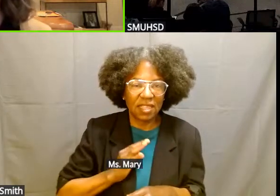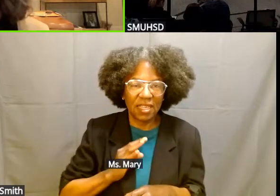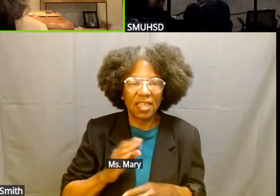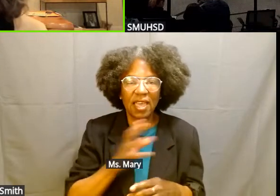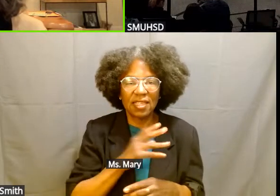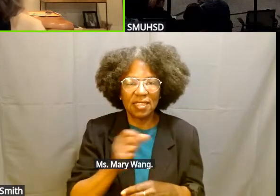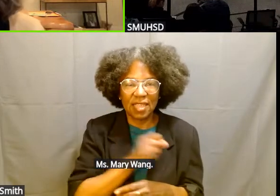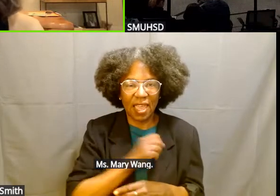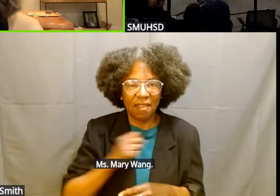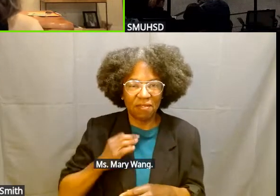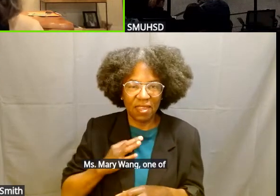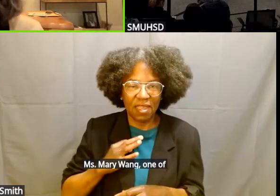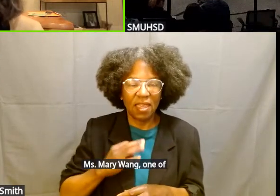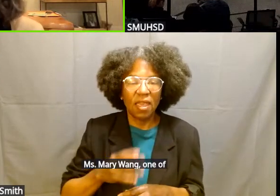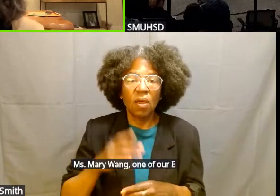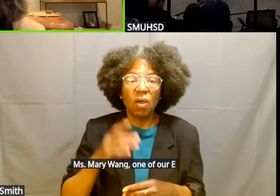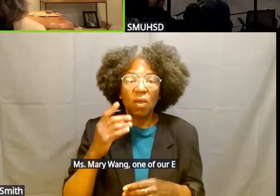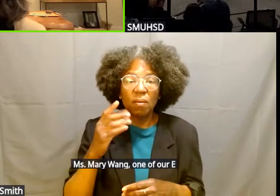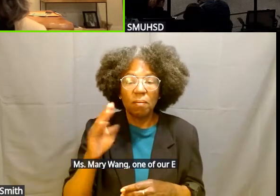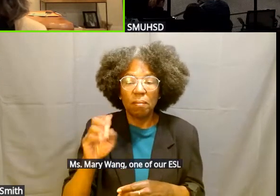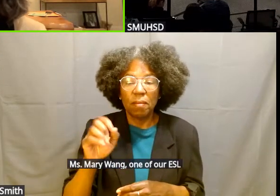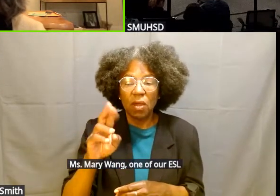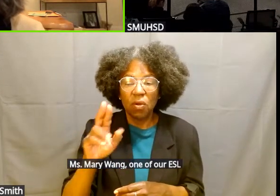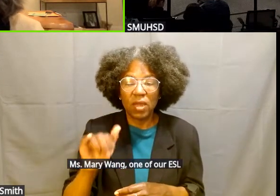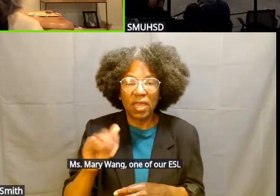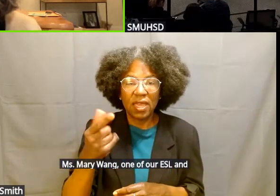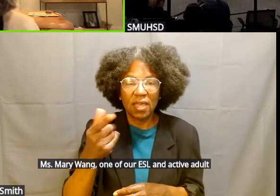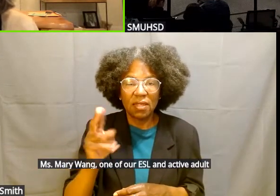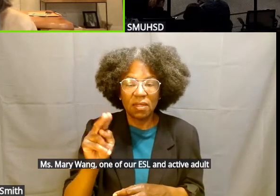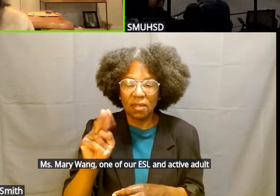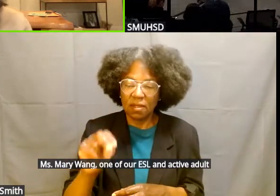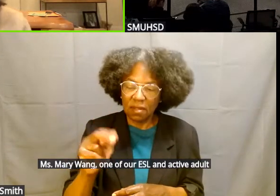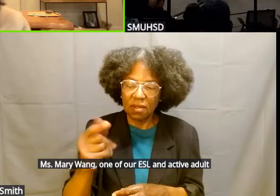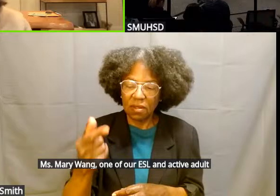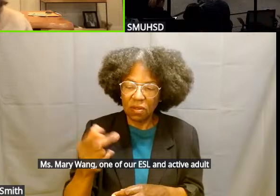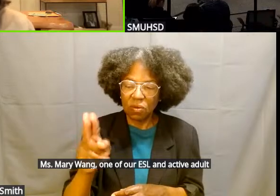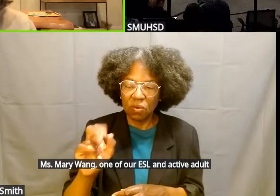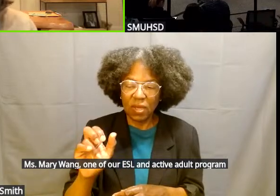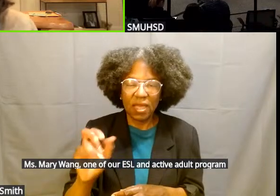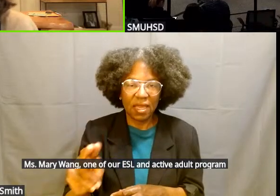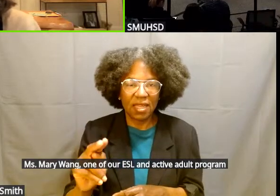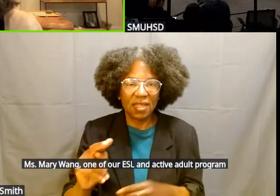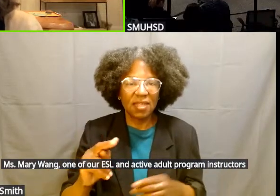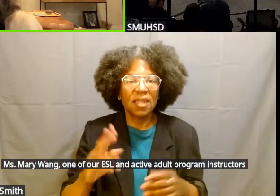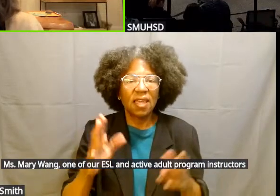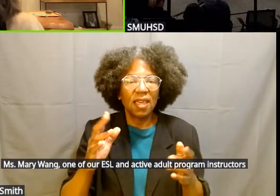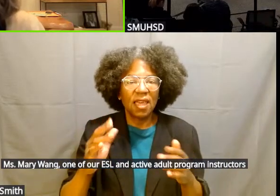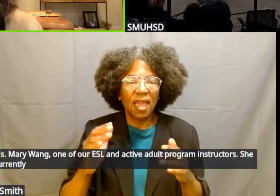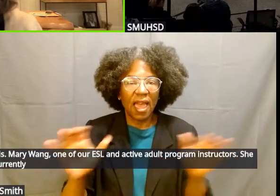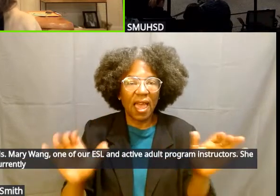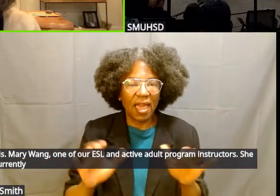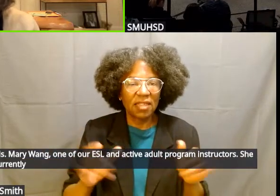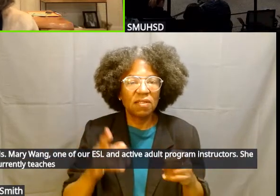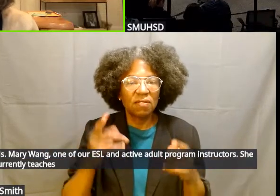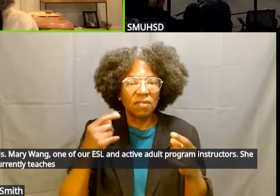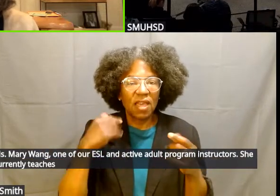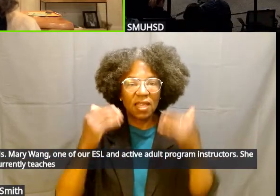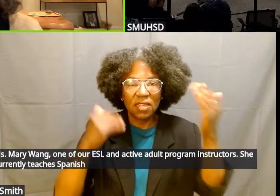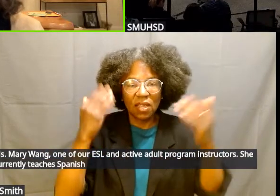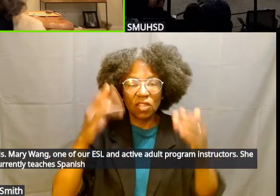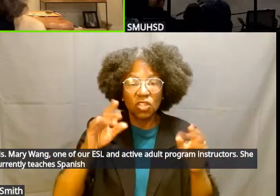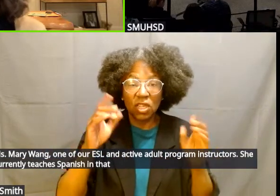of our ESL and active adult program instructors. She currently teaches Spanish in that